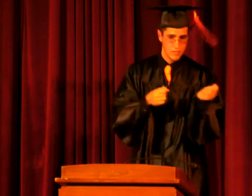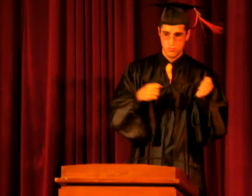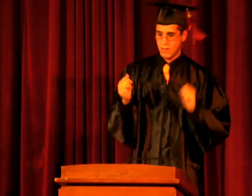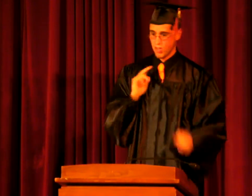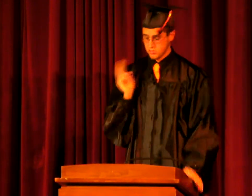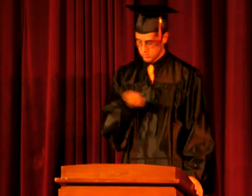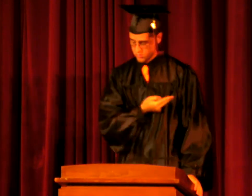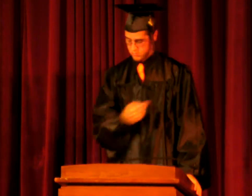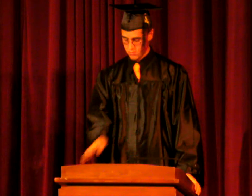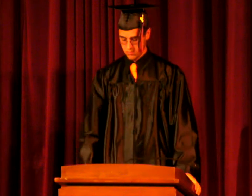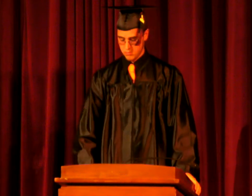They've driven us places.